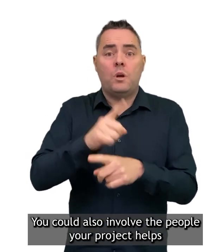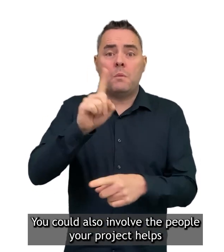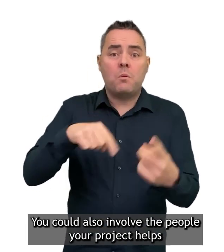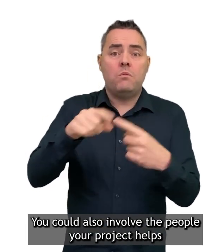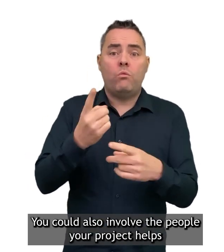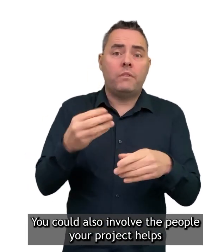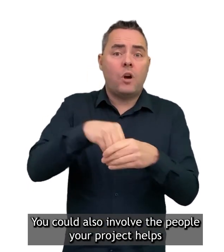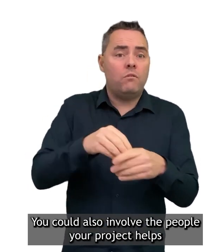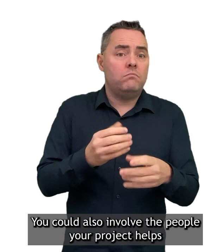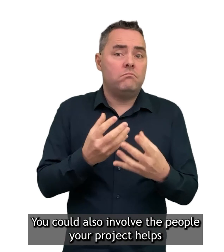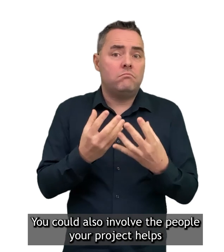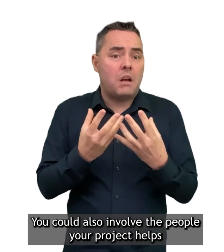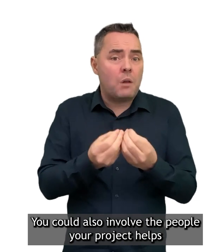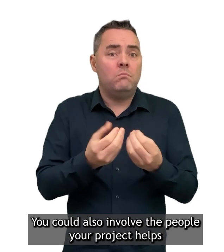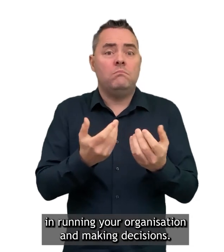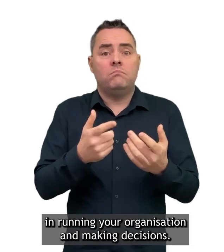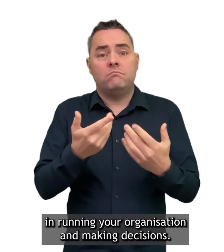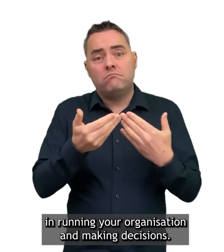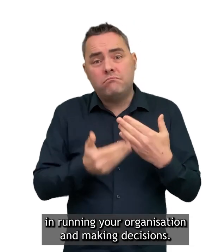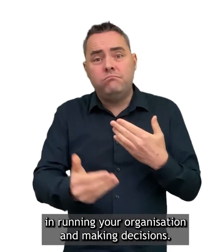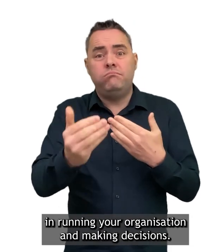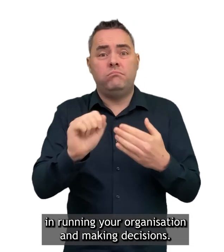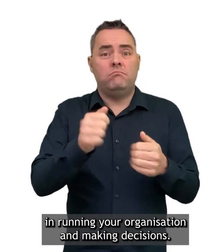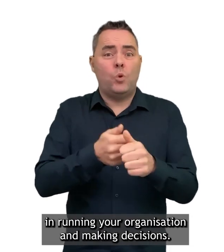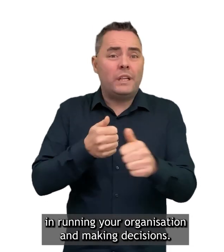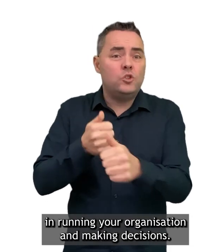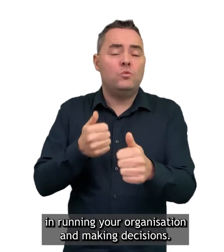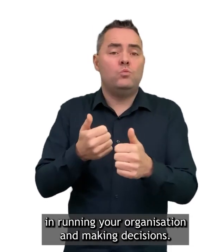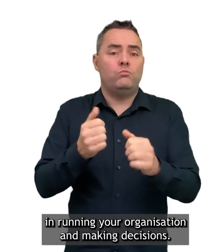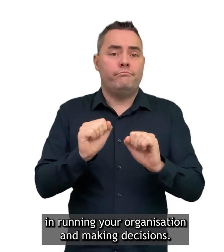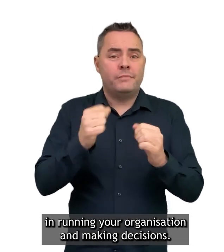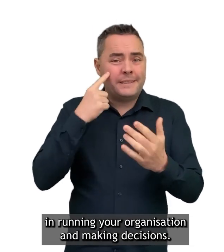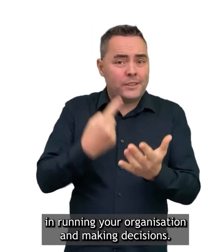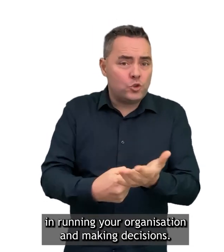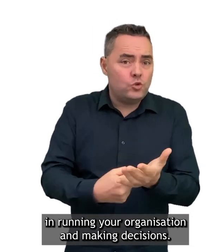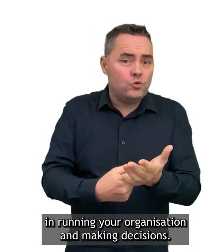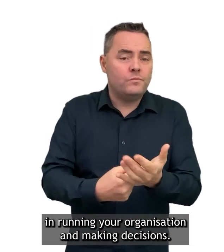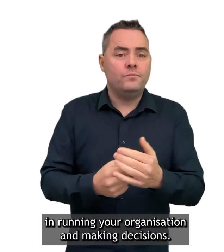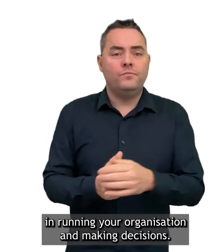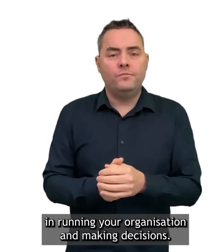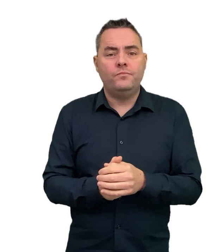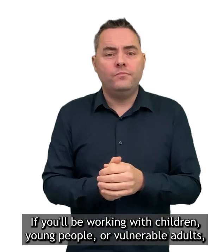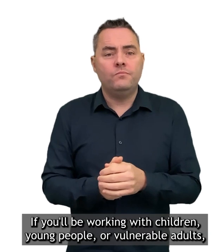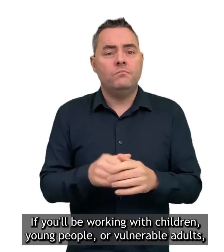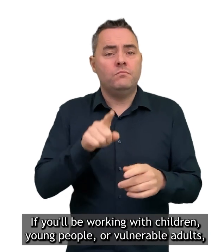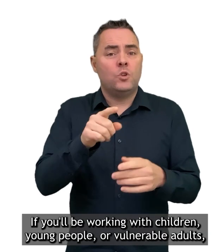your project helps in running your organisation and making decisions. If you'll be working with children, young people